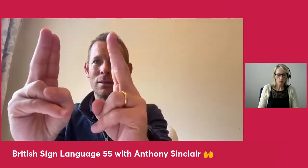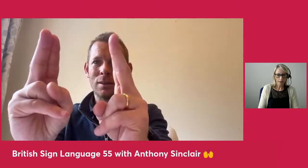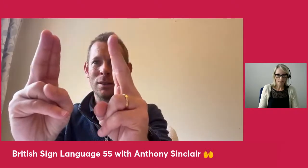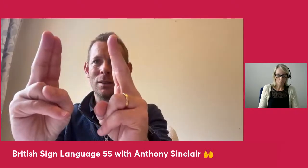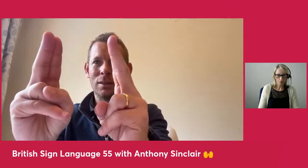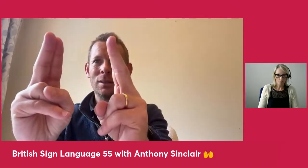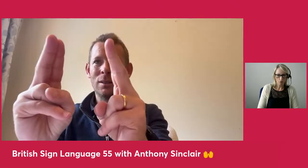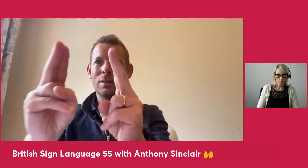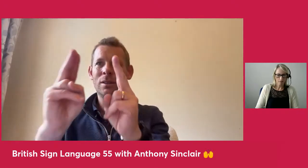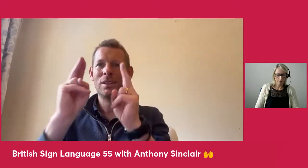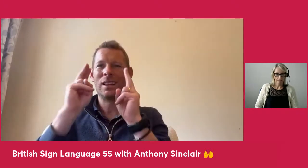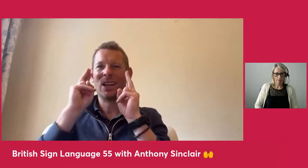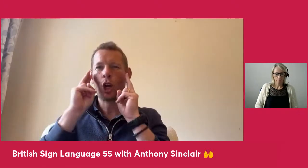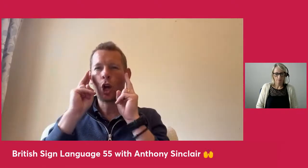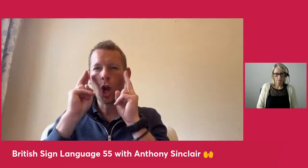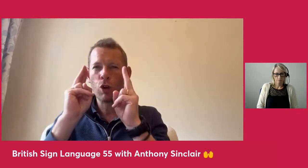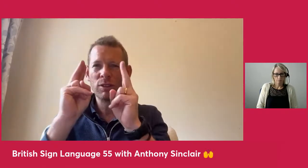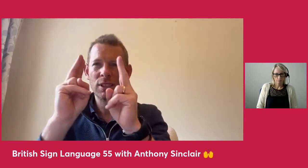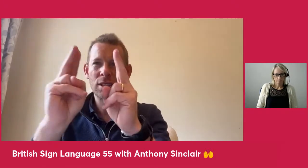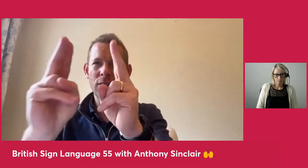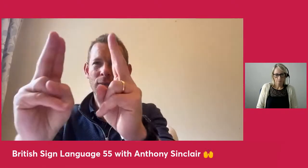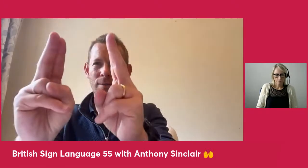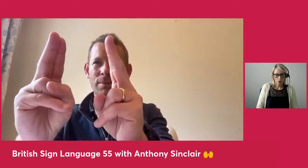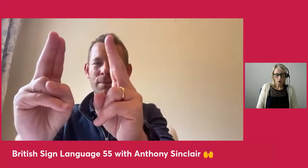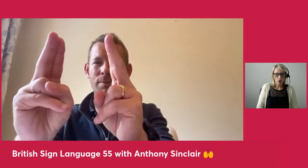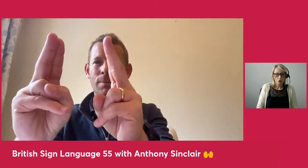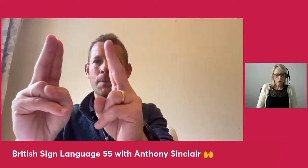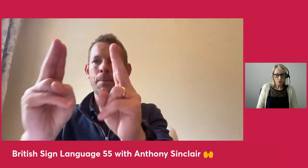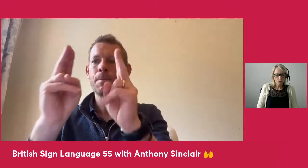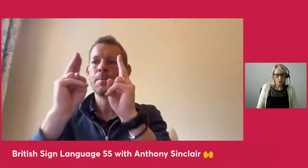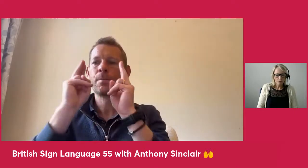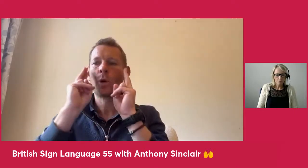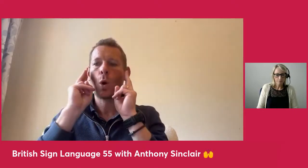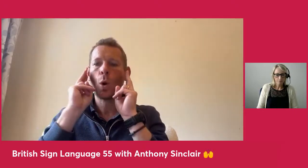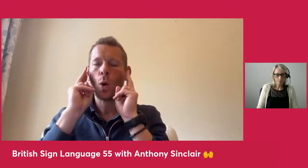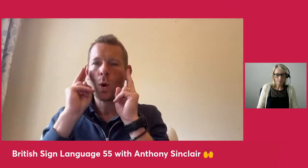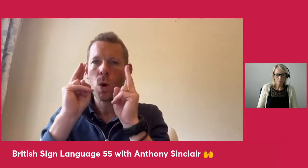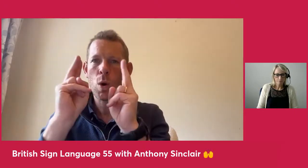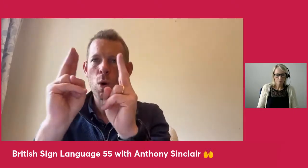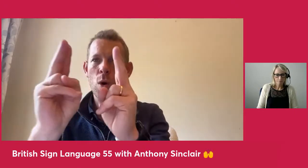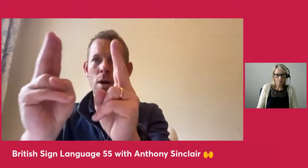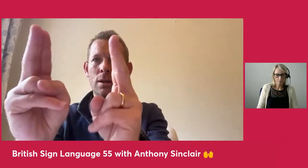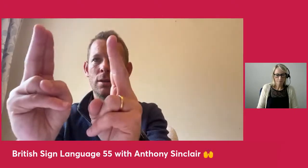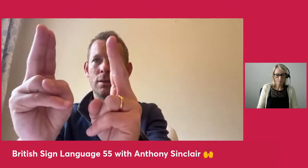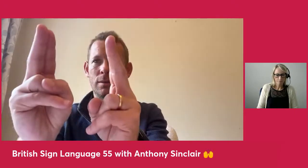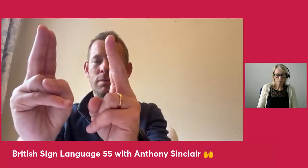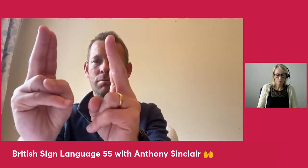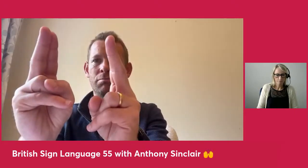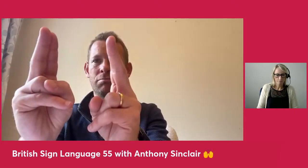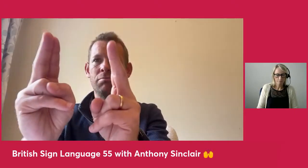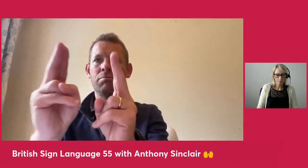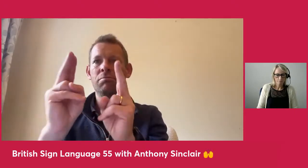And hallway or hall or corridor,